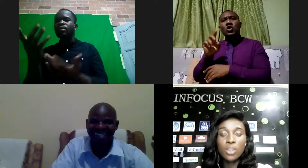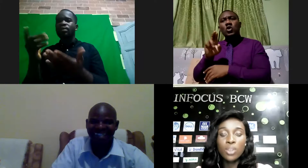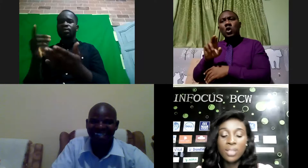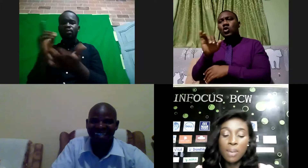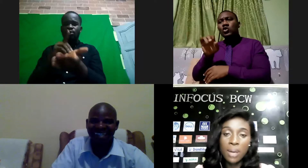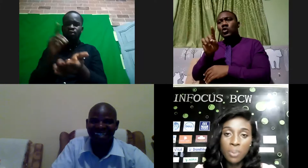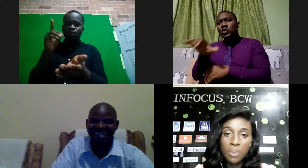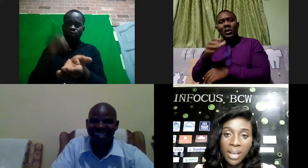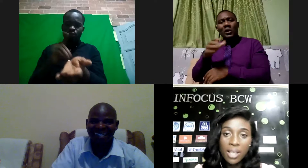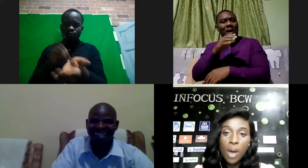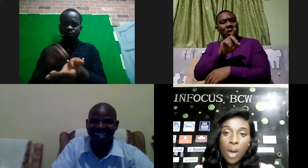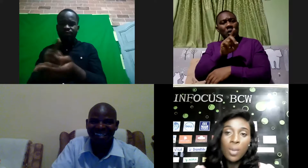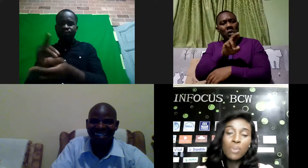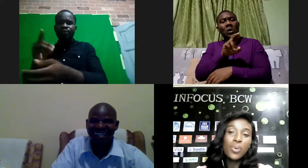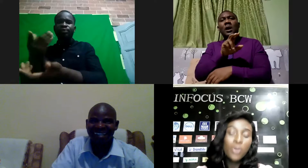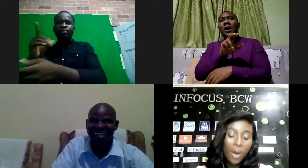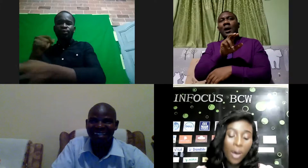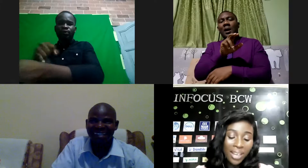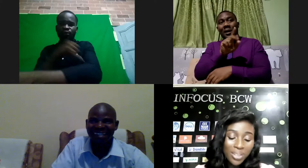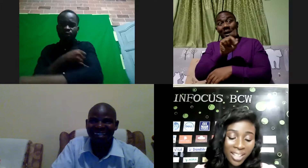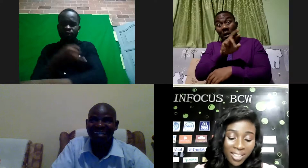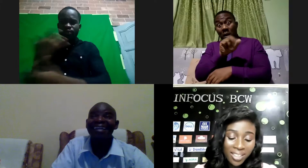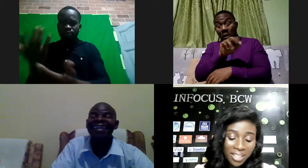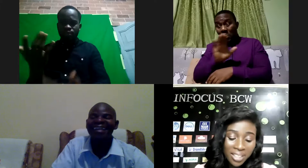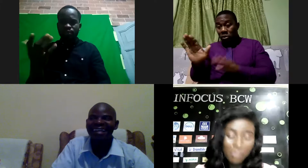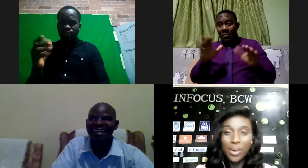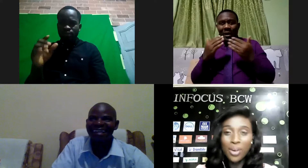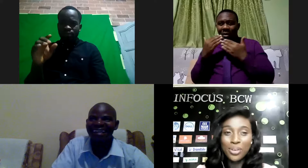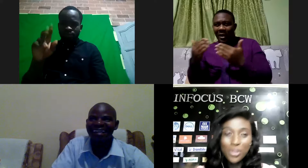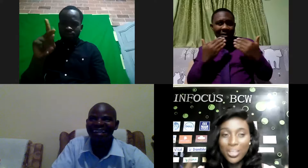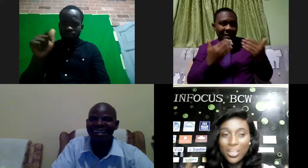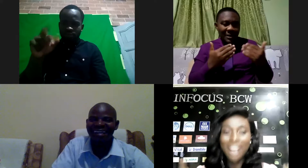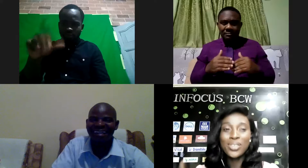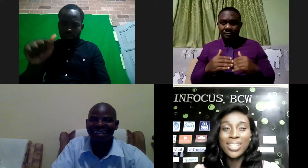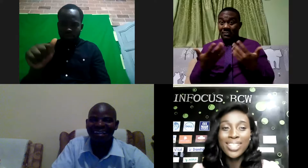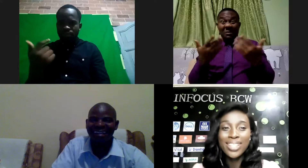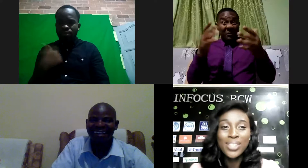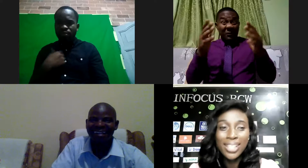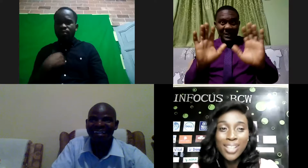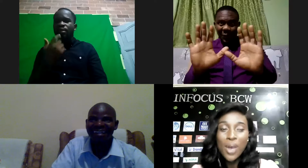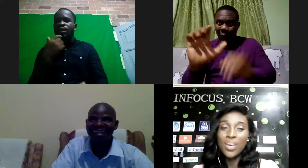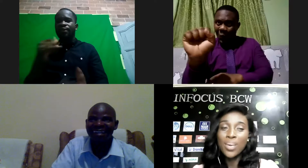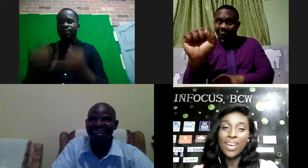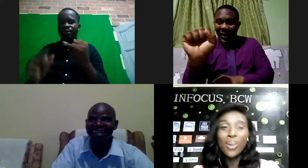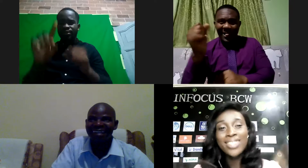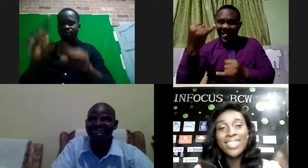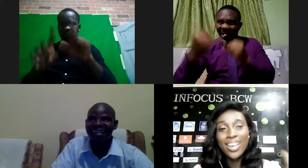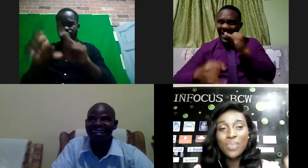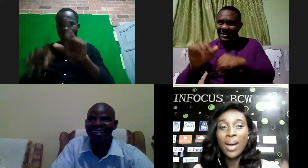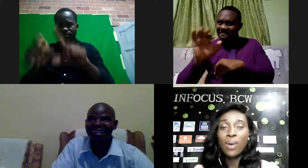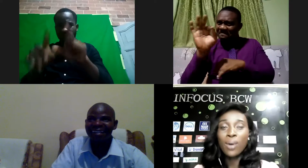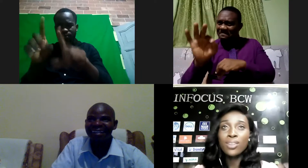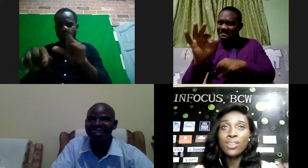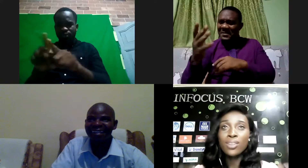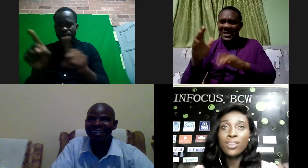and Dr. McBride. But before we go, I would like to tackle just one or two last questions so that we can all say